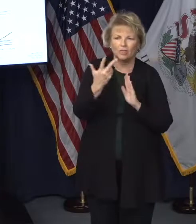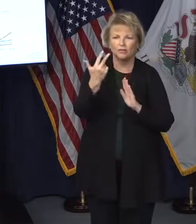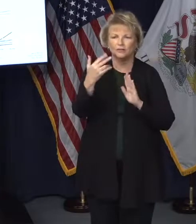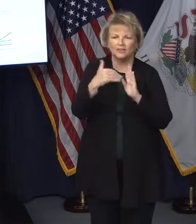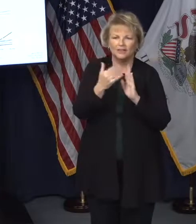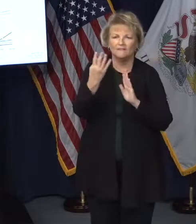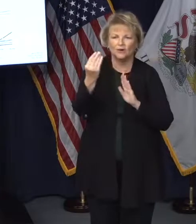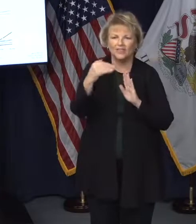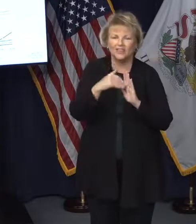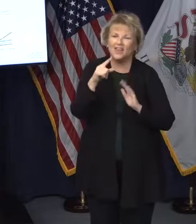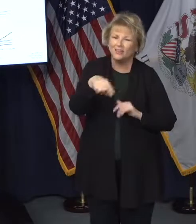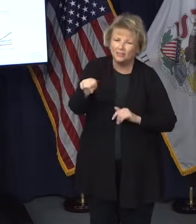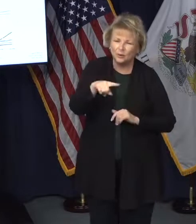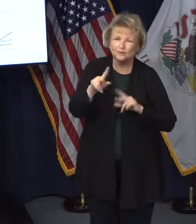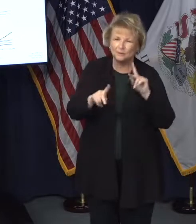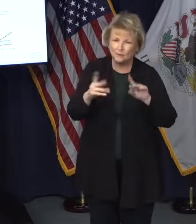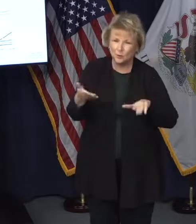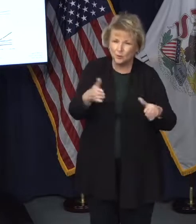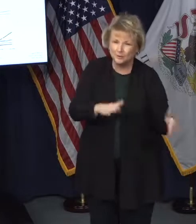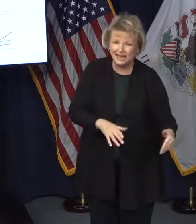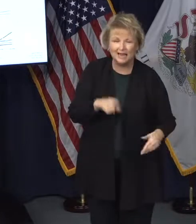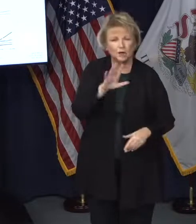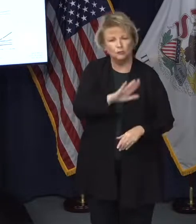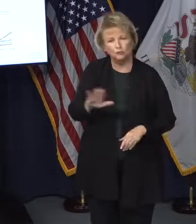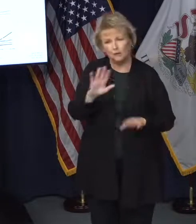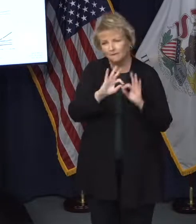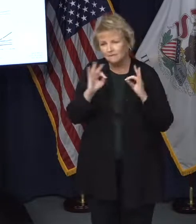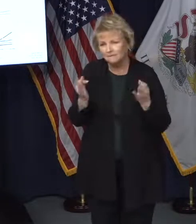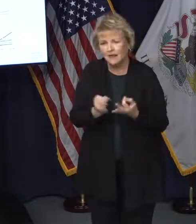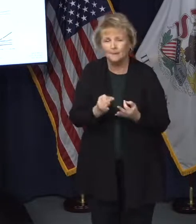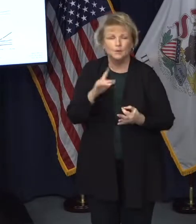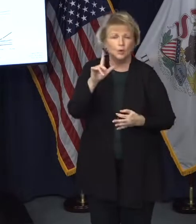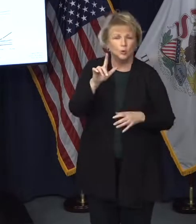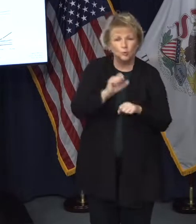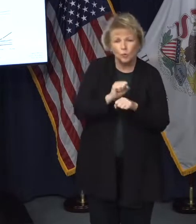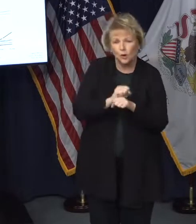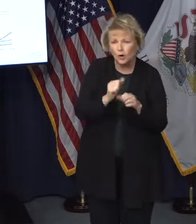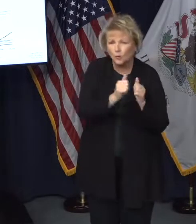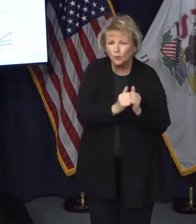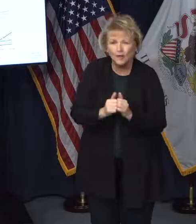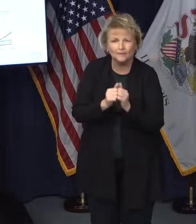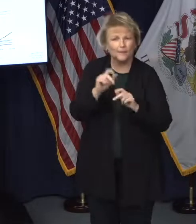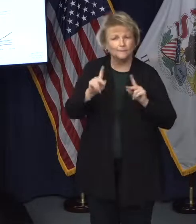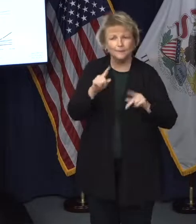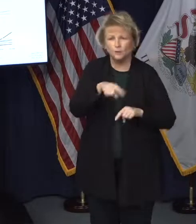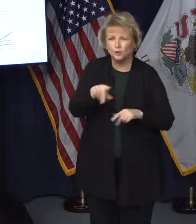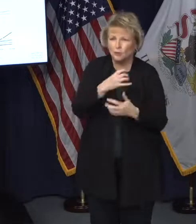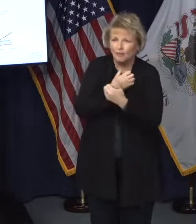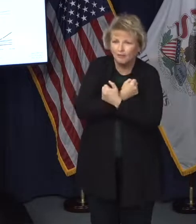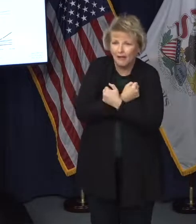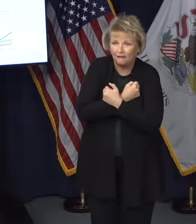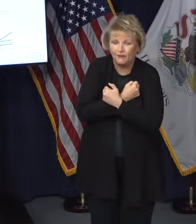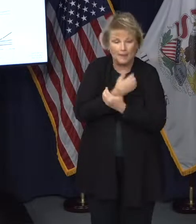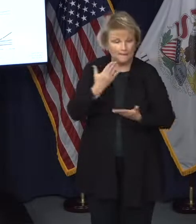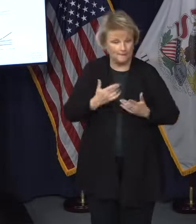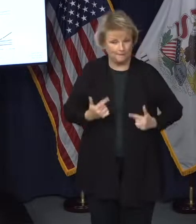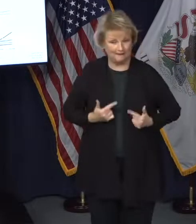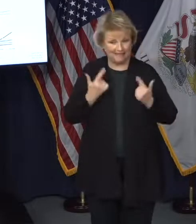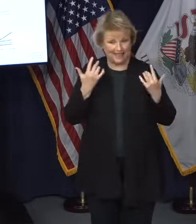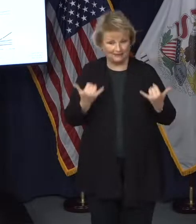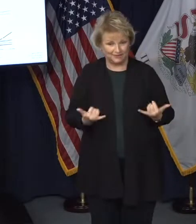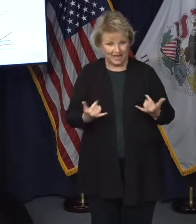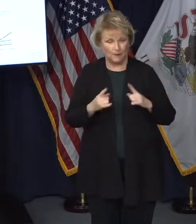These are our family members, these are our coworkers, these are our loved ones that we are saying they may even be here now and won't